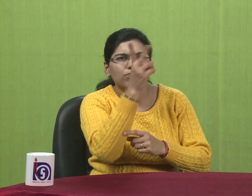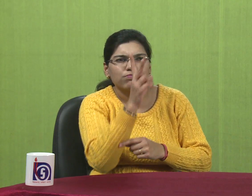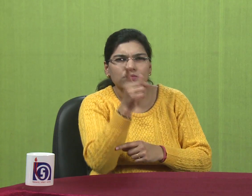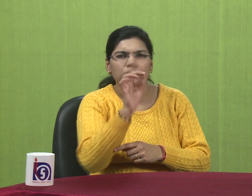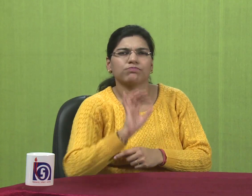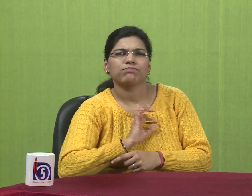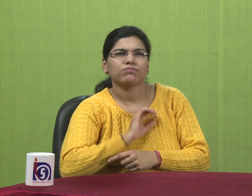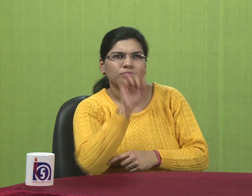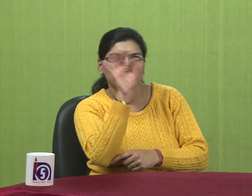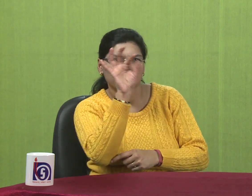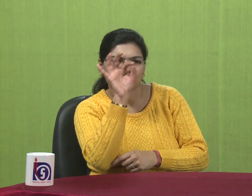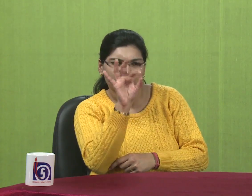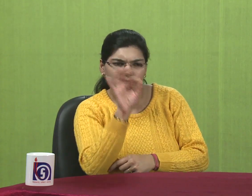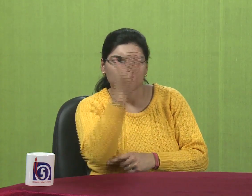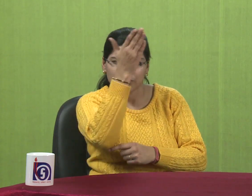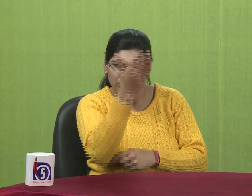designs you want for your